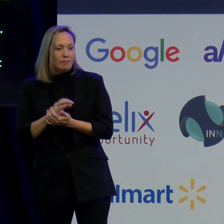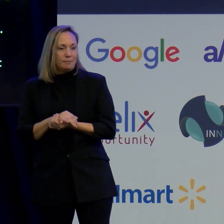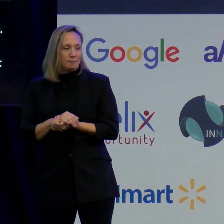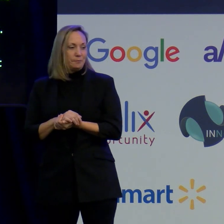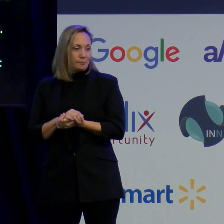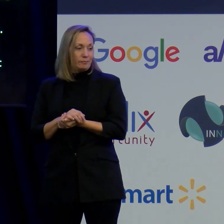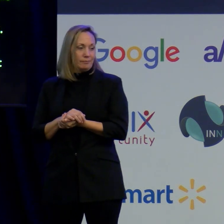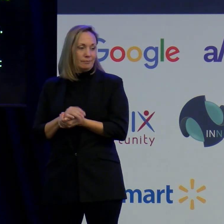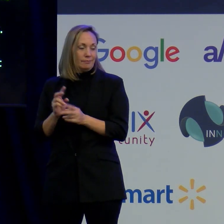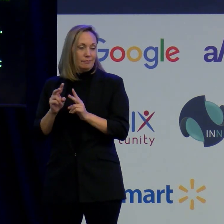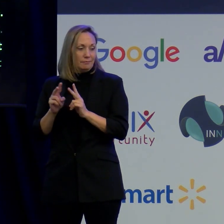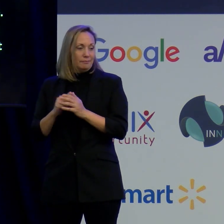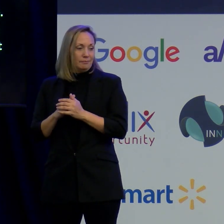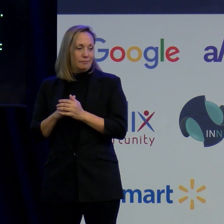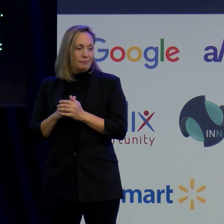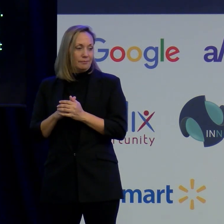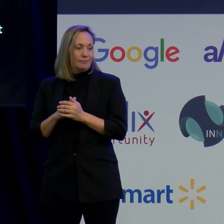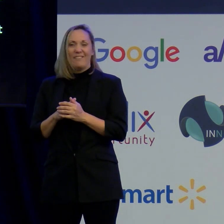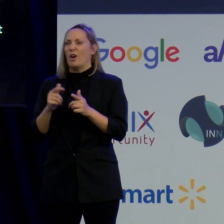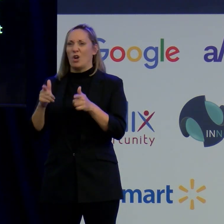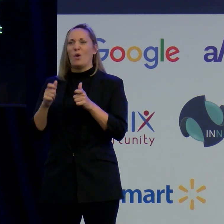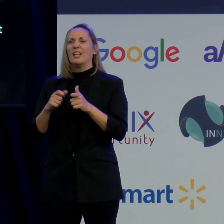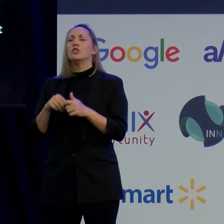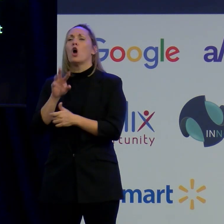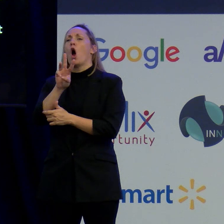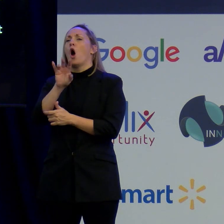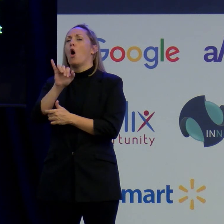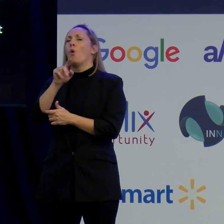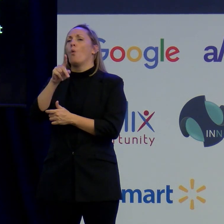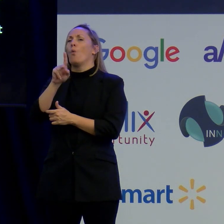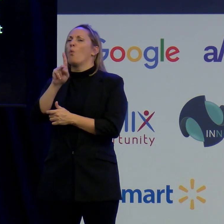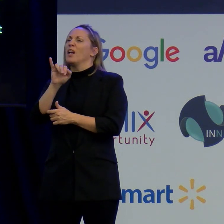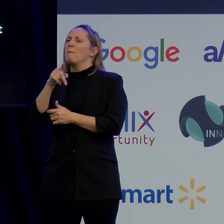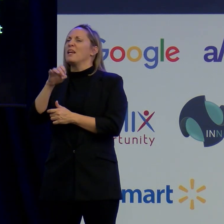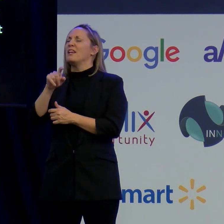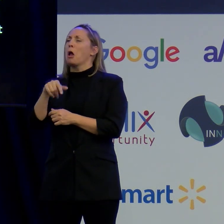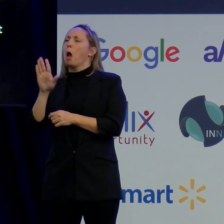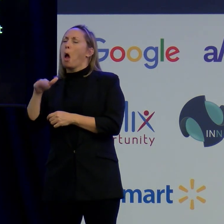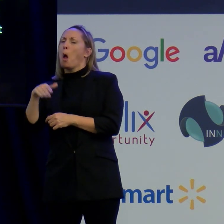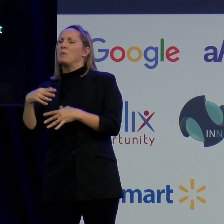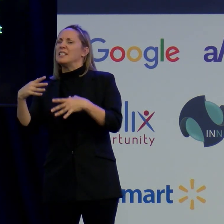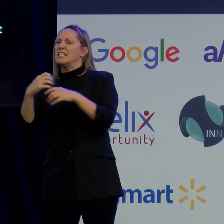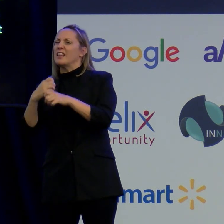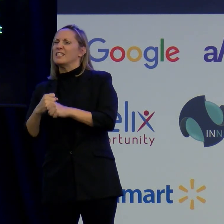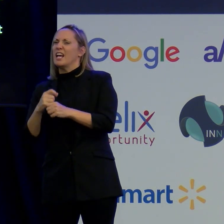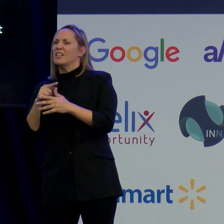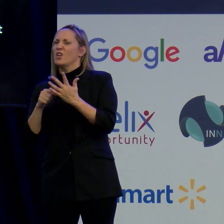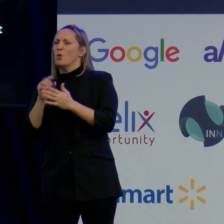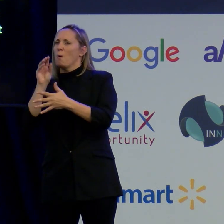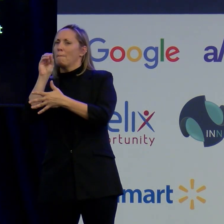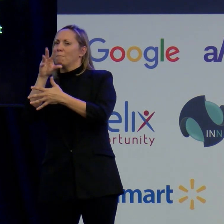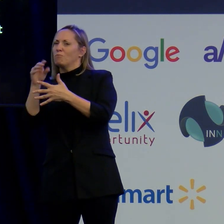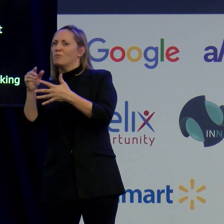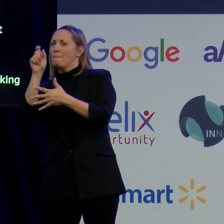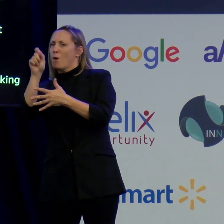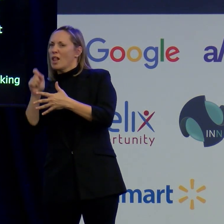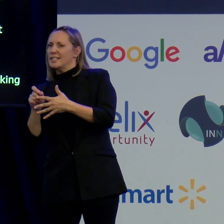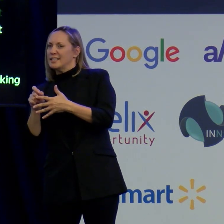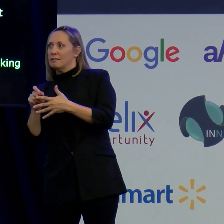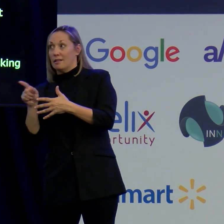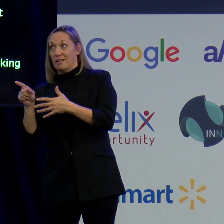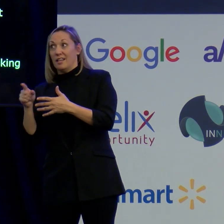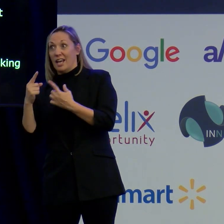the dyslexia Wikipedia page here, and I'm asking it to synthesize it down to a couple of bullets for me. It does it real